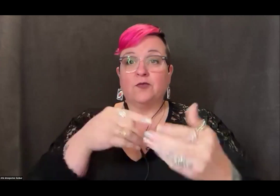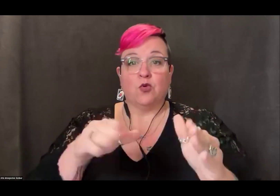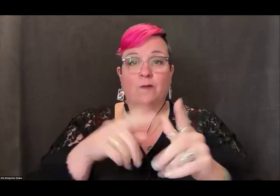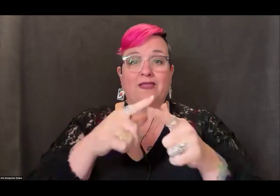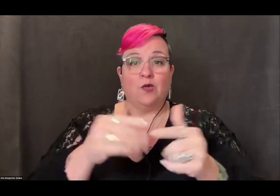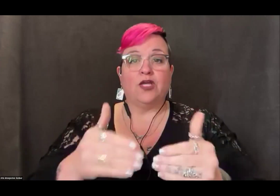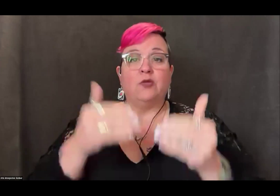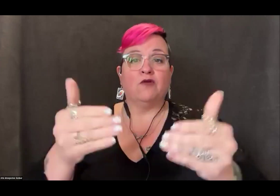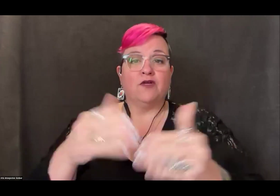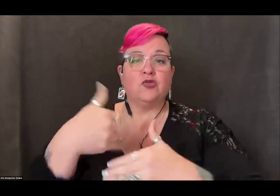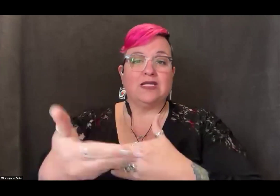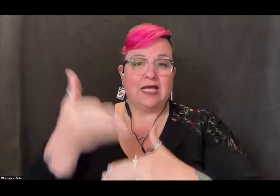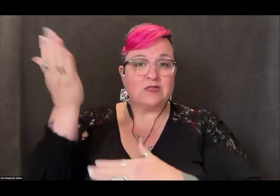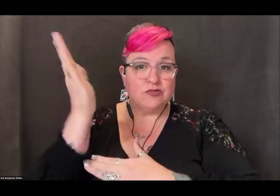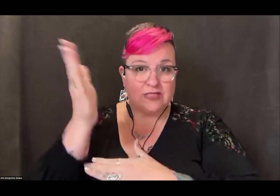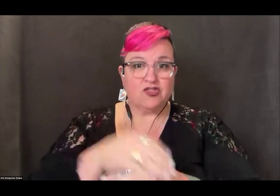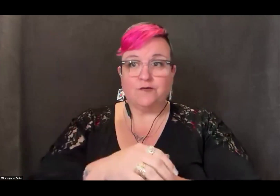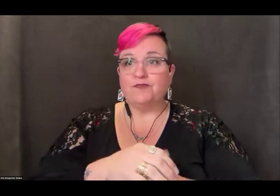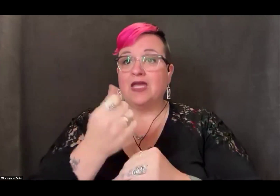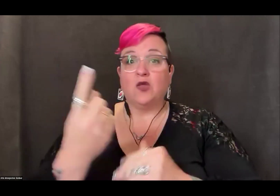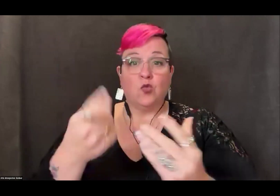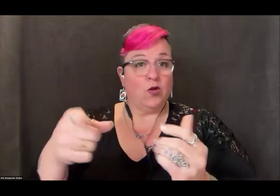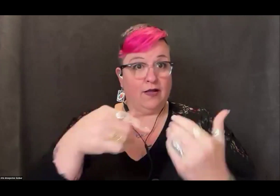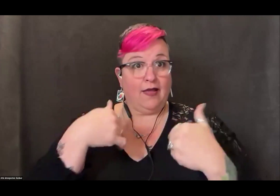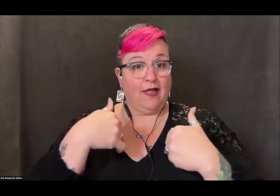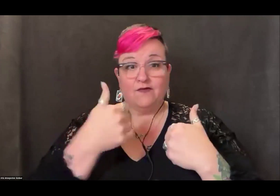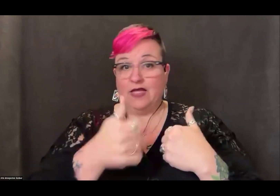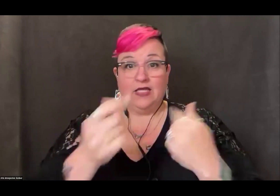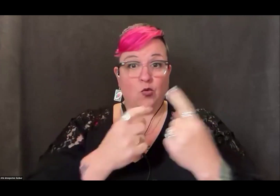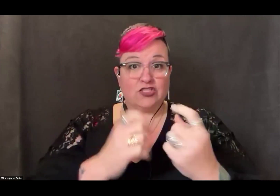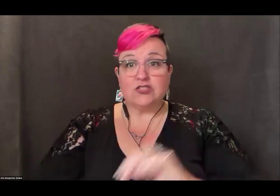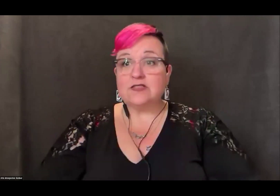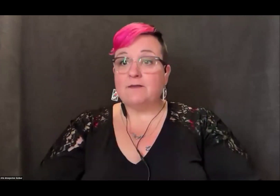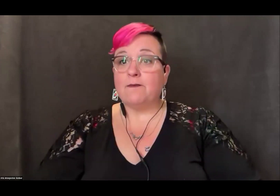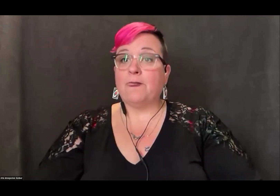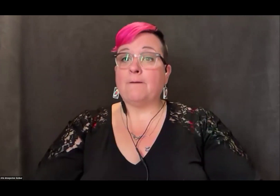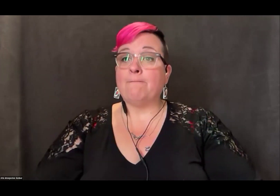then we're going to move on to our next presenter. Anyone here in the room does anyone have any questions?